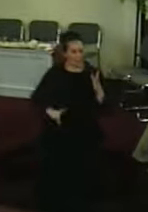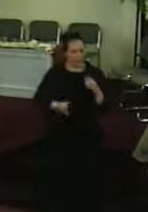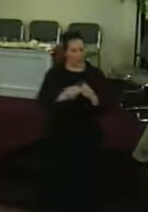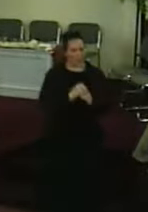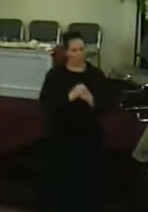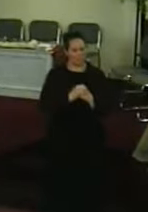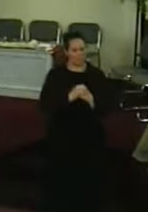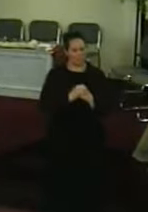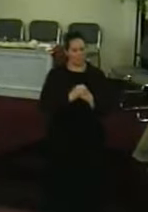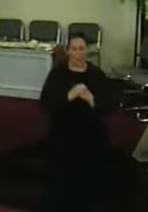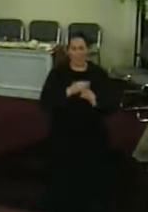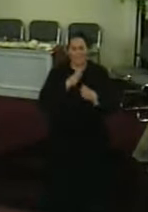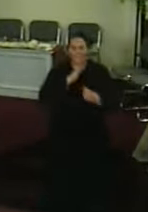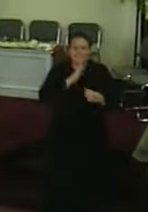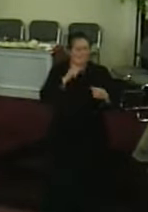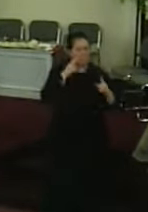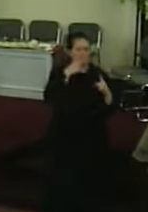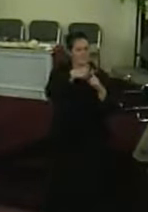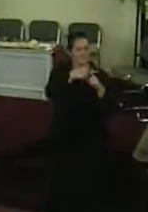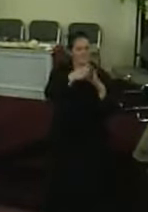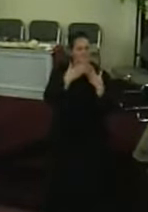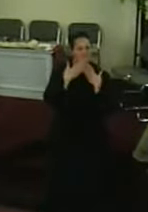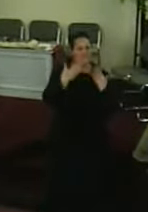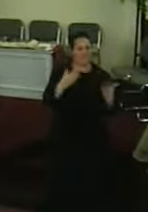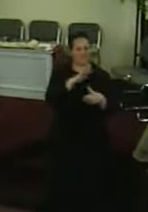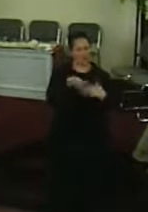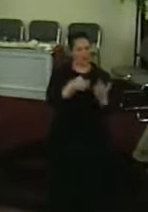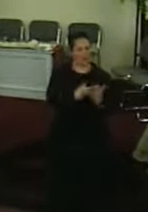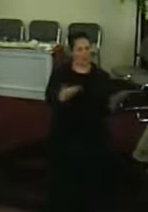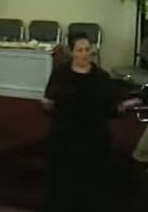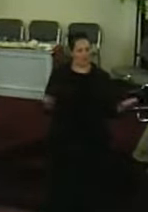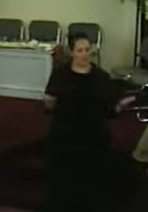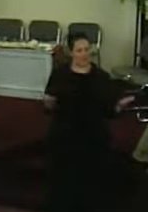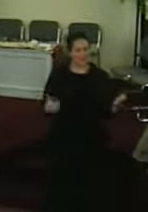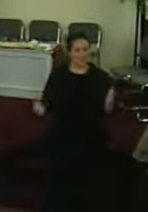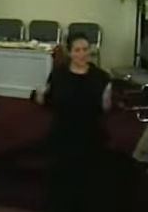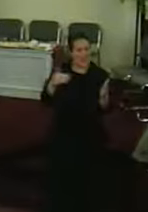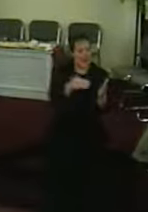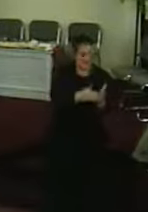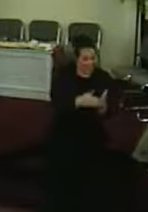being positive and thankful for all things, that goes against nature.